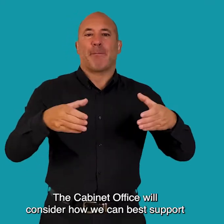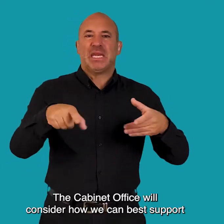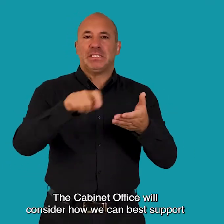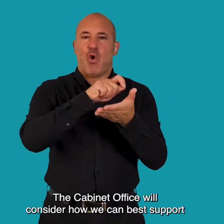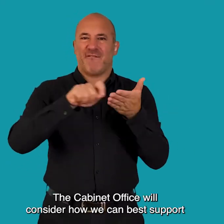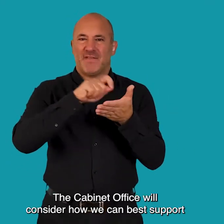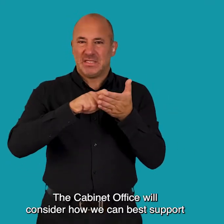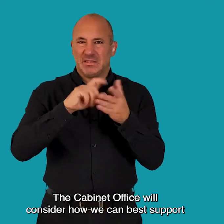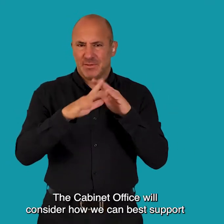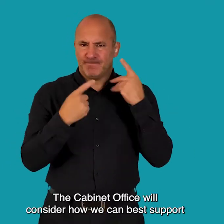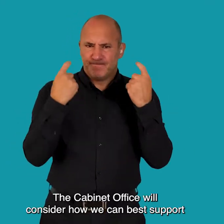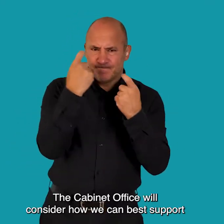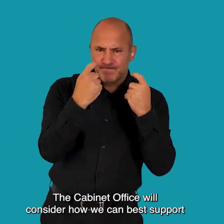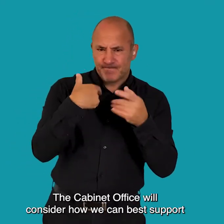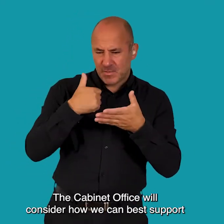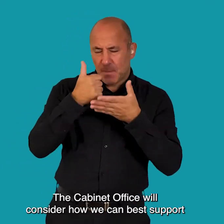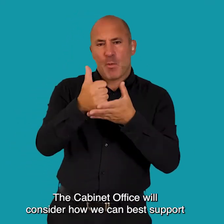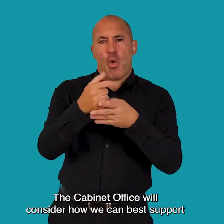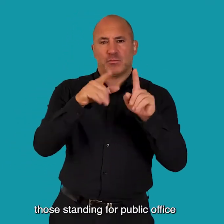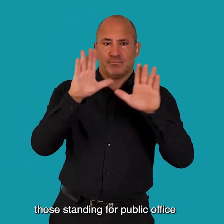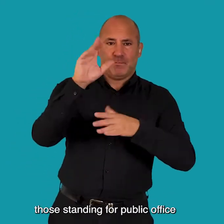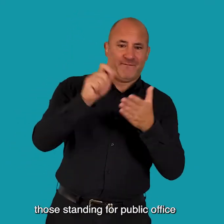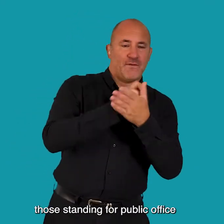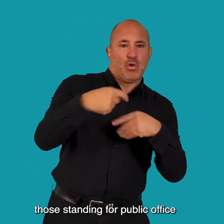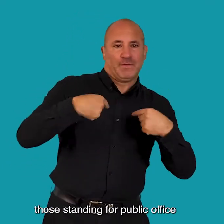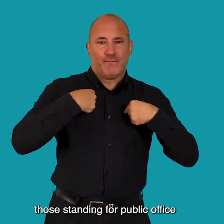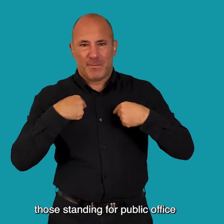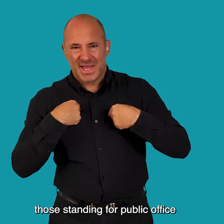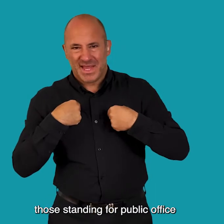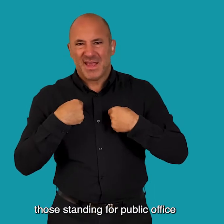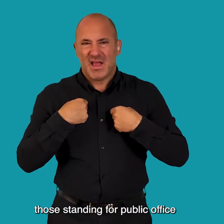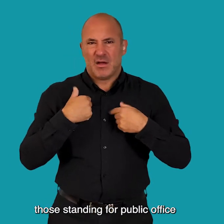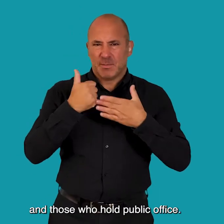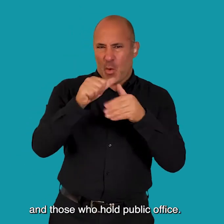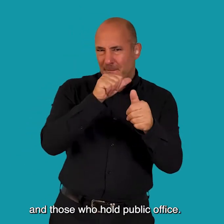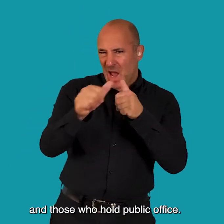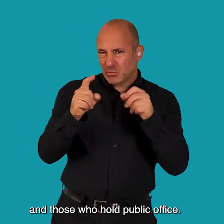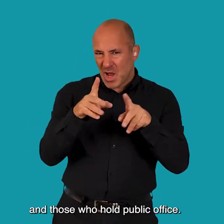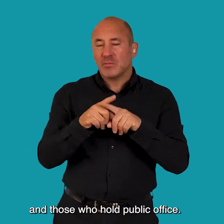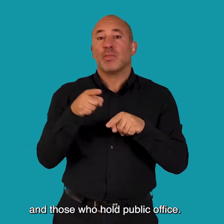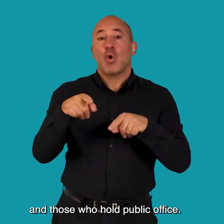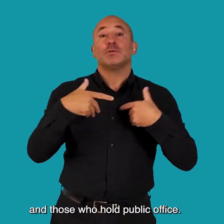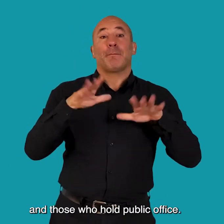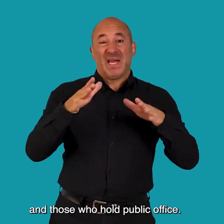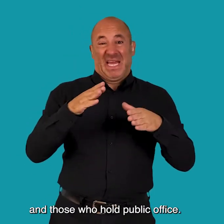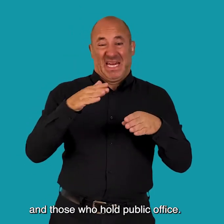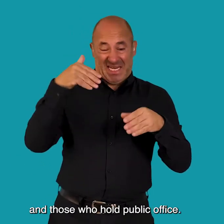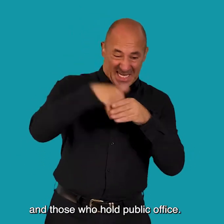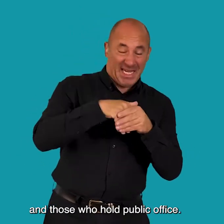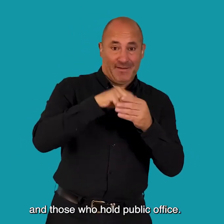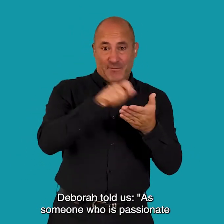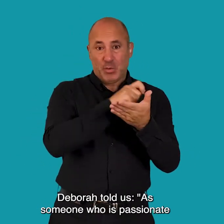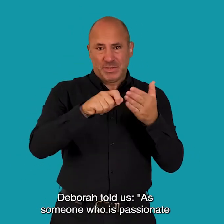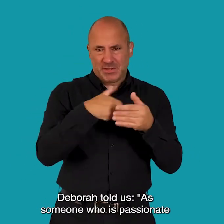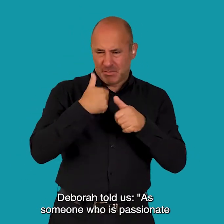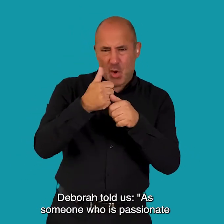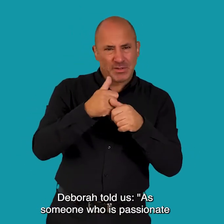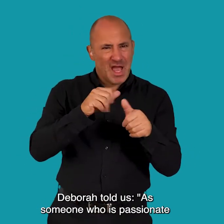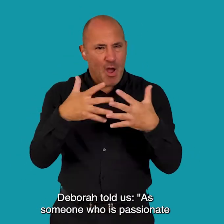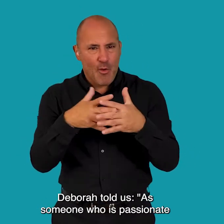will consider how we can best support those standing for public office and those who hold public office. Deborah told us, as